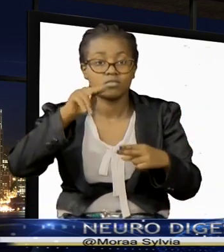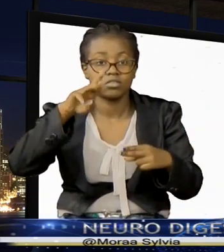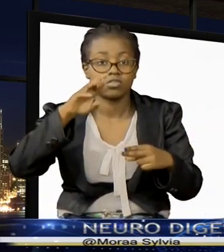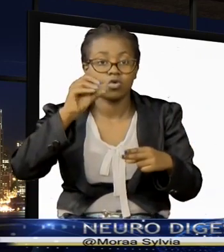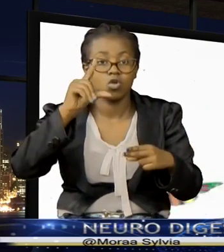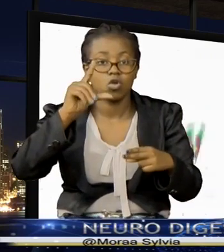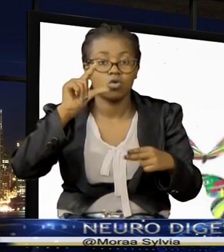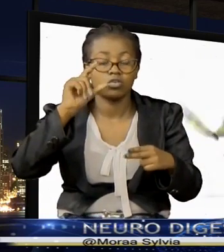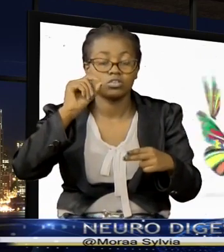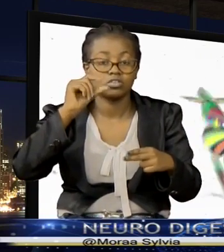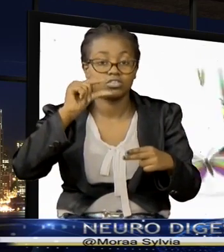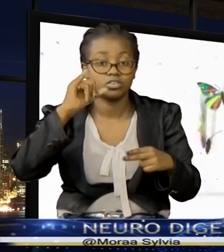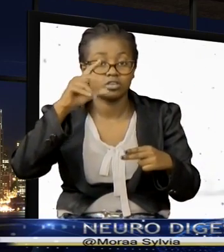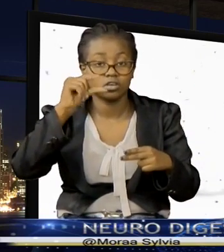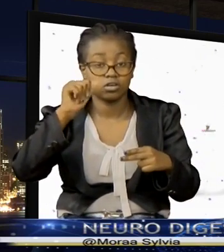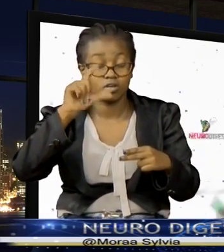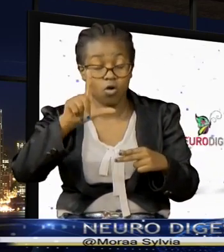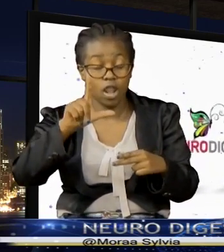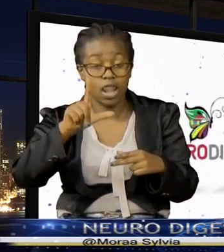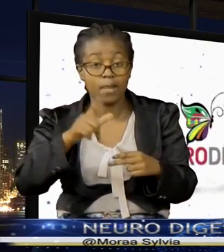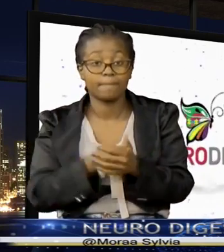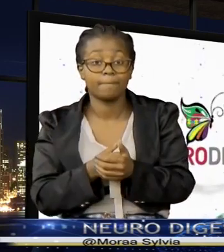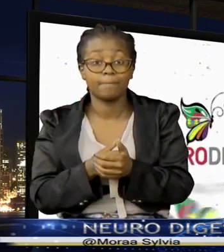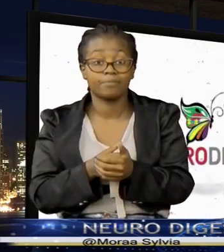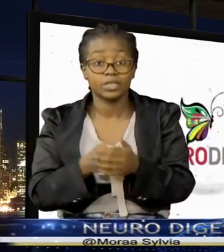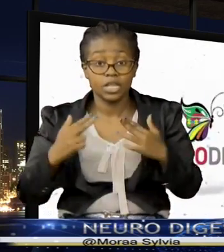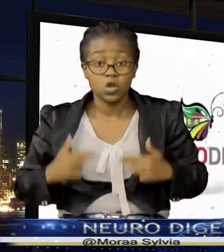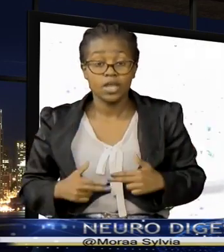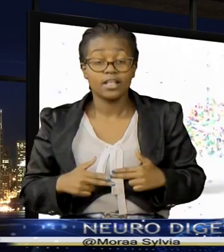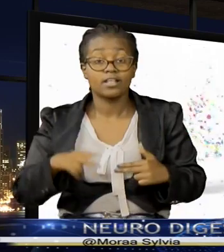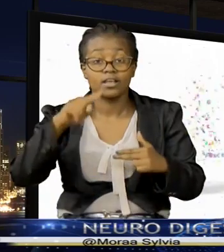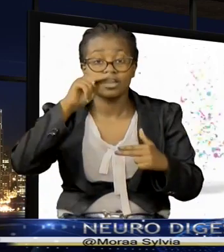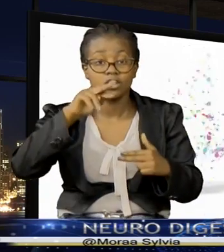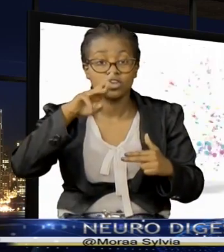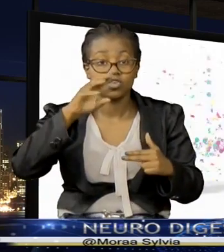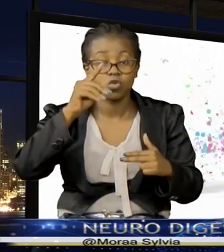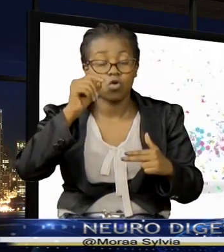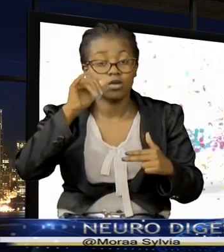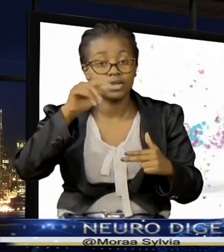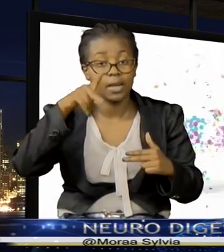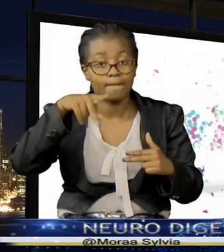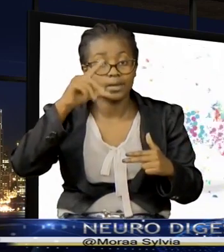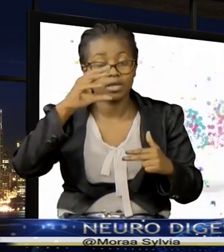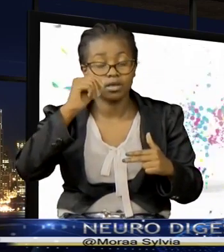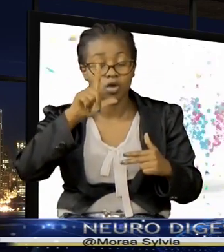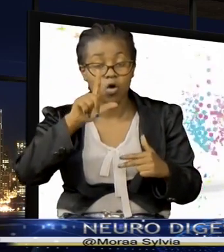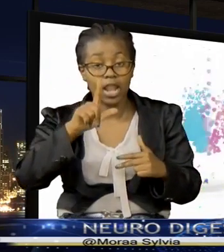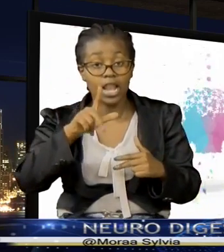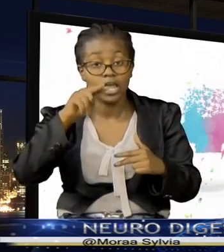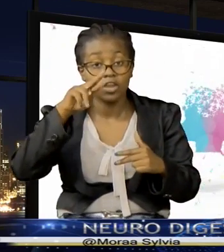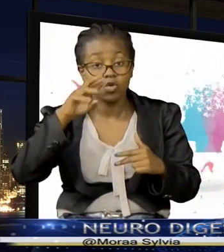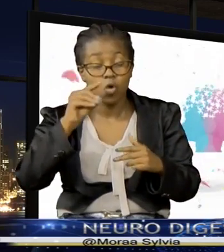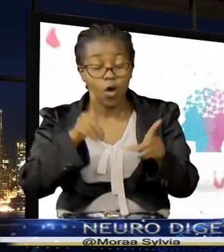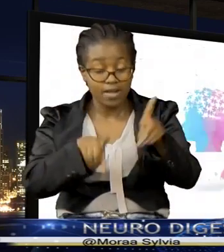neurological disorders. And normal human beings, as we say it, is called neurotypical. So neurodiverse means that a person who